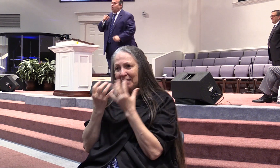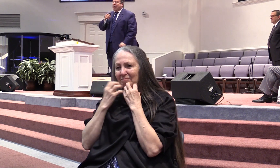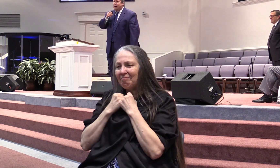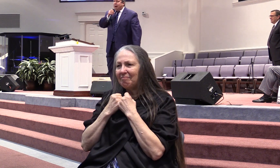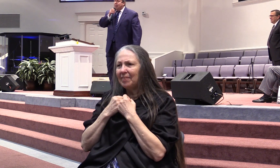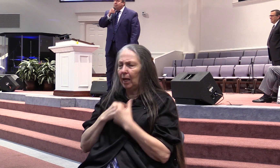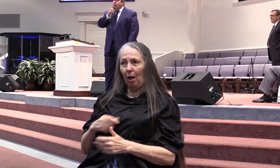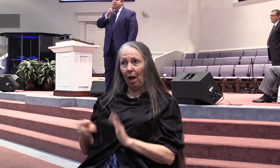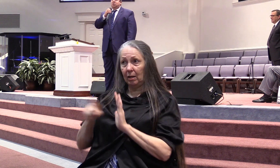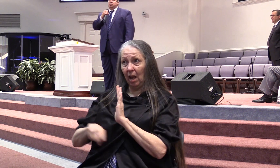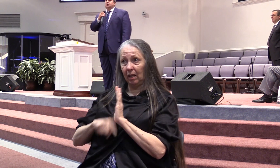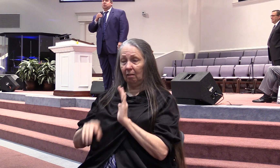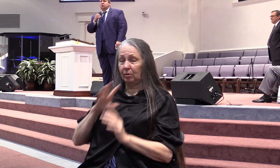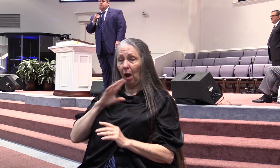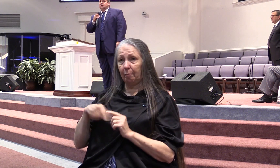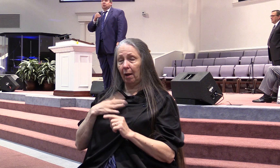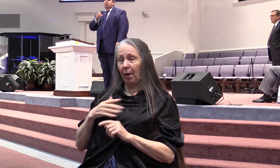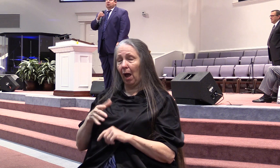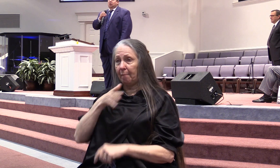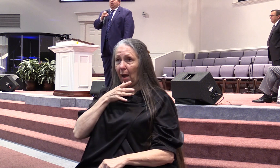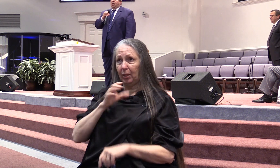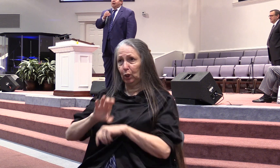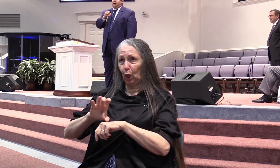Don't talk bad about my mama.